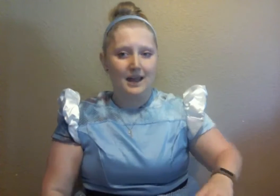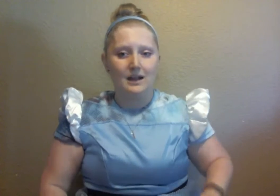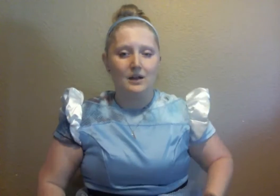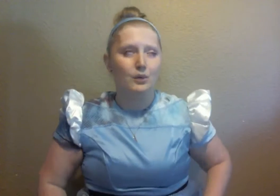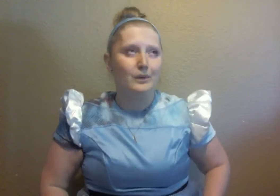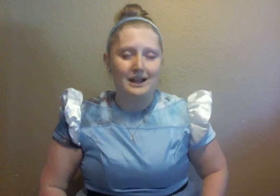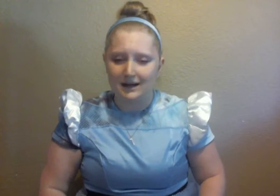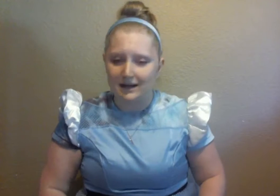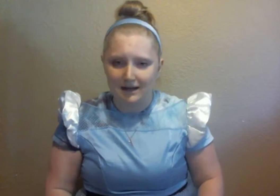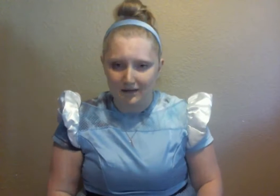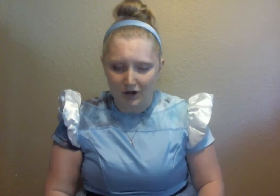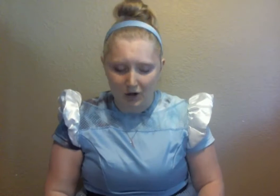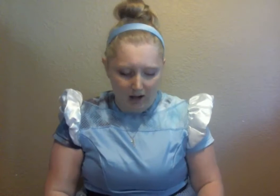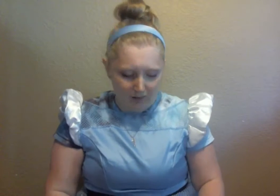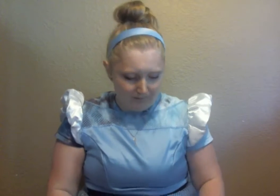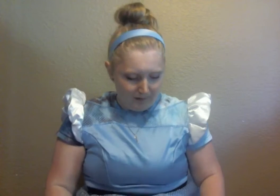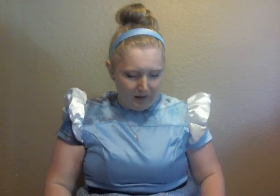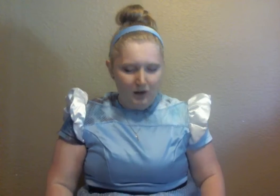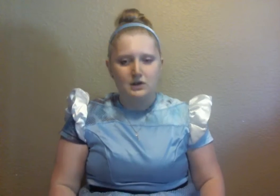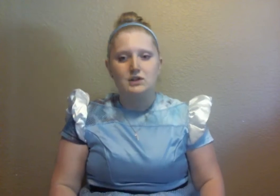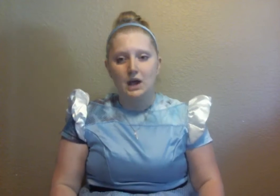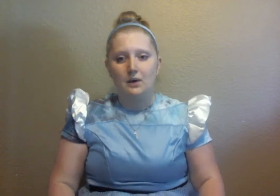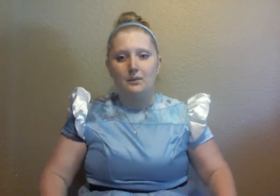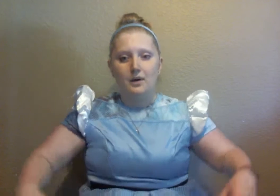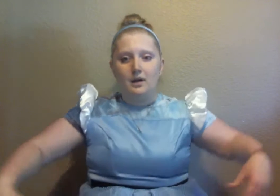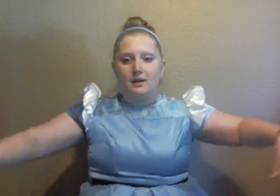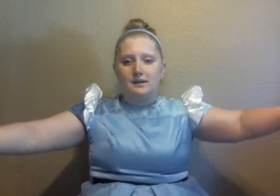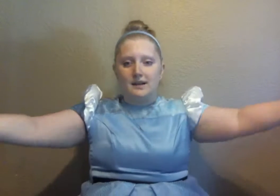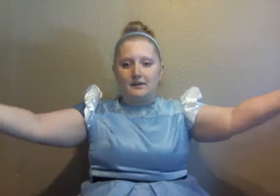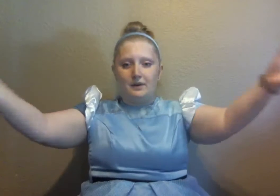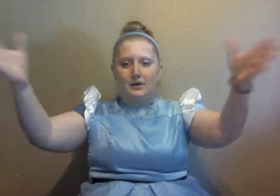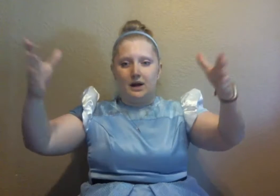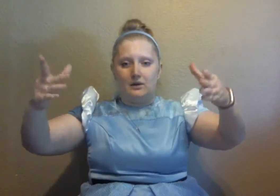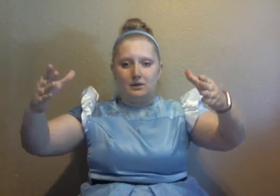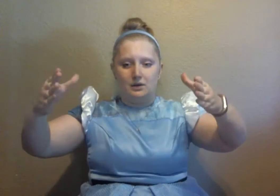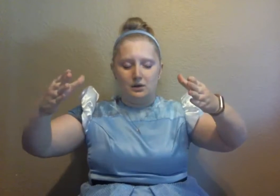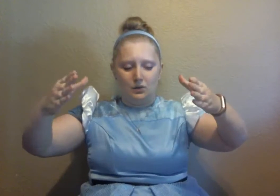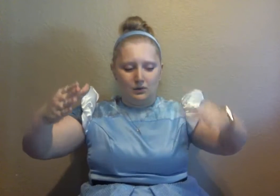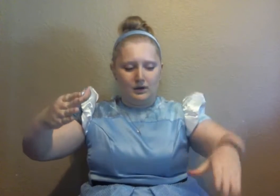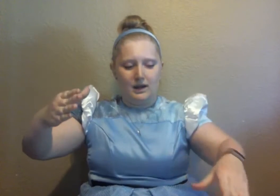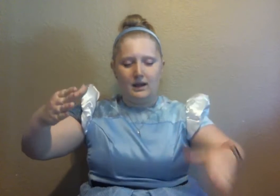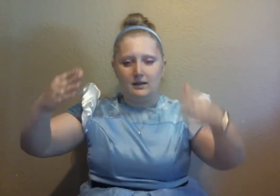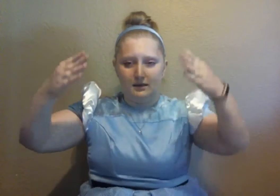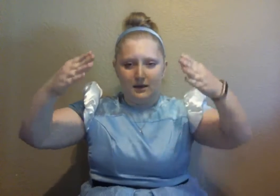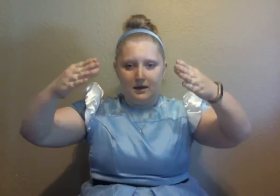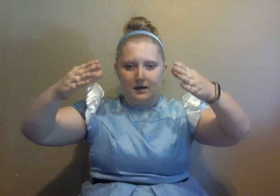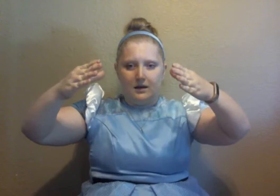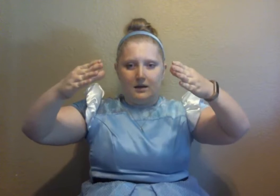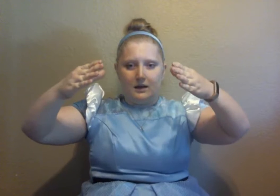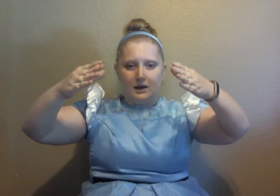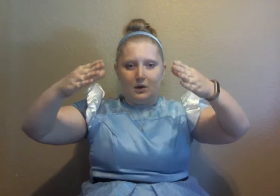and queen needs their crown. So, the sign for crown, you hold your hands like you're